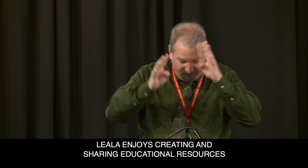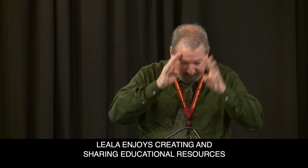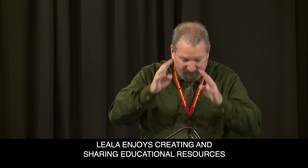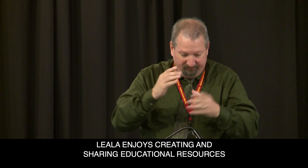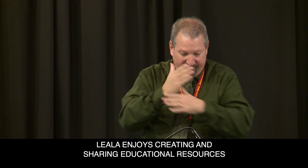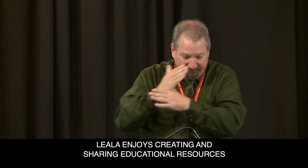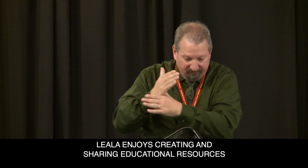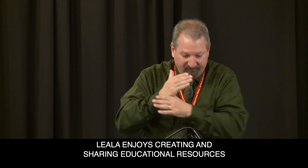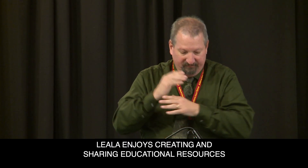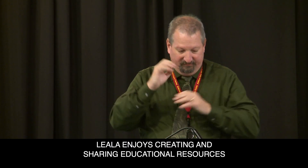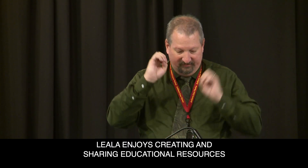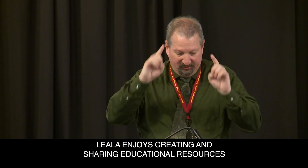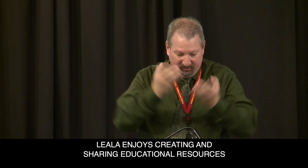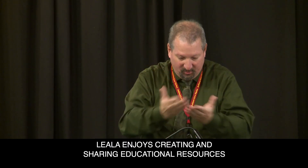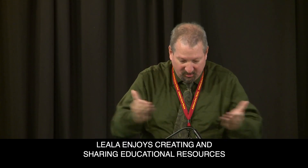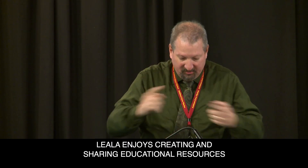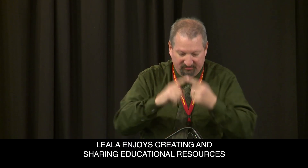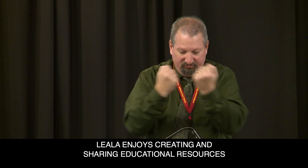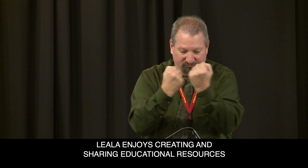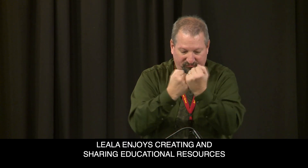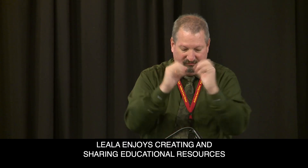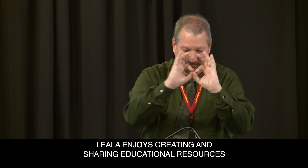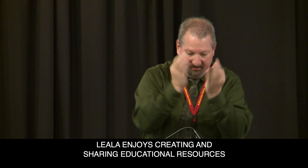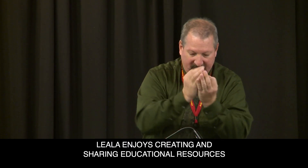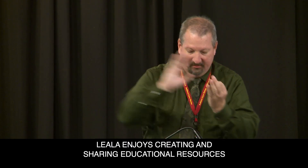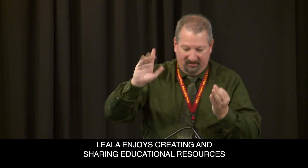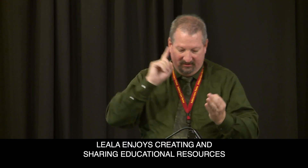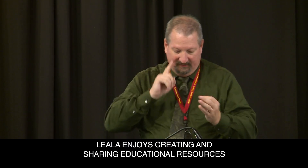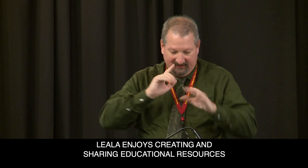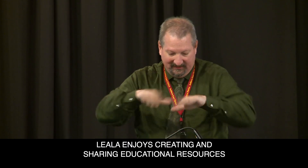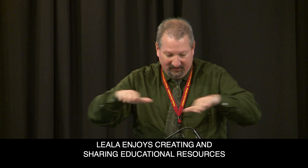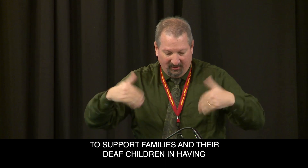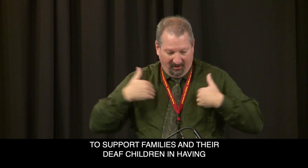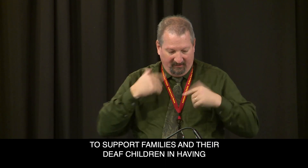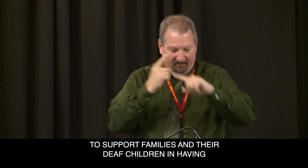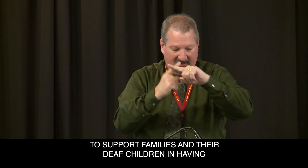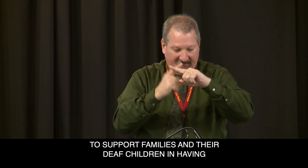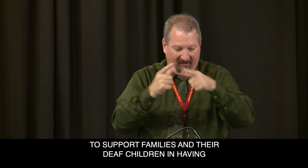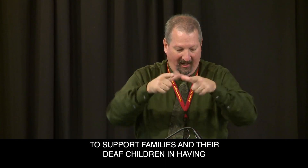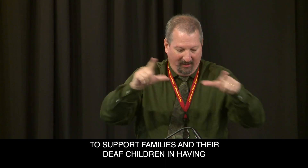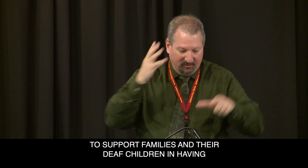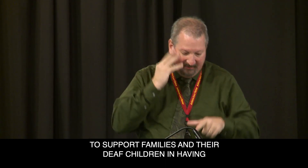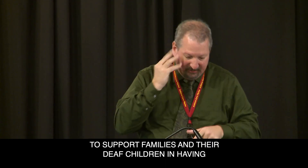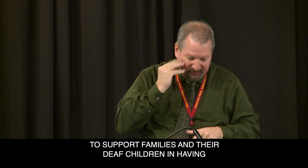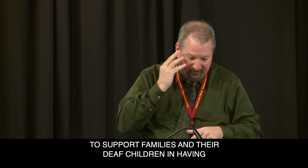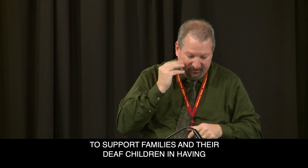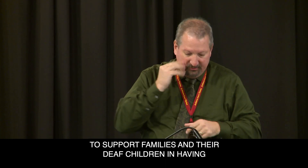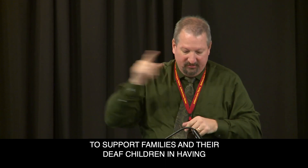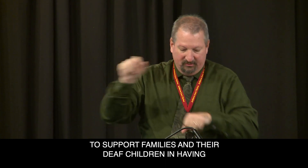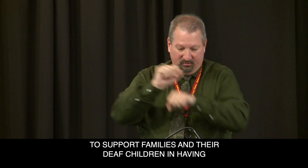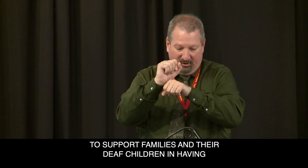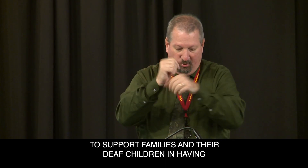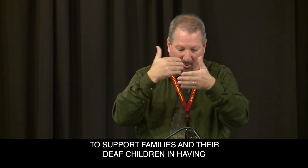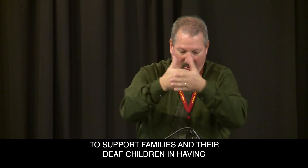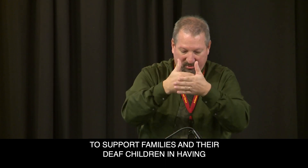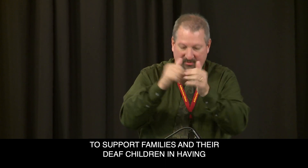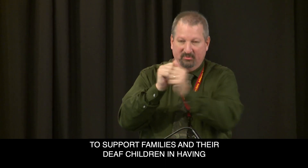Leila enjoys creating and sharing educational resources to support families and their deaf children in